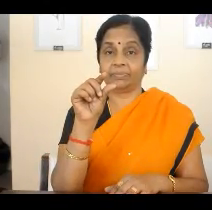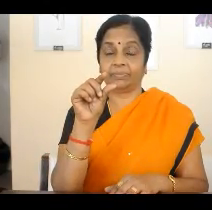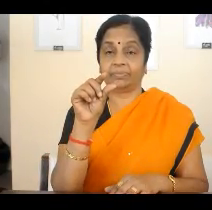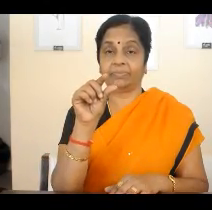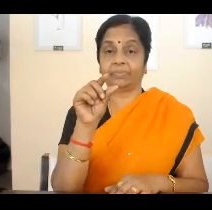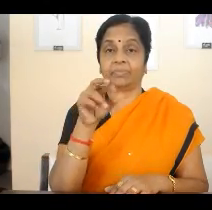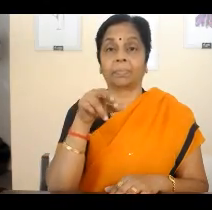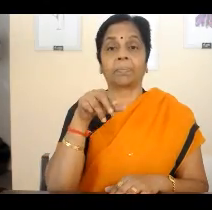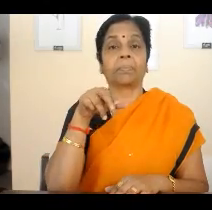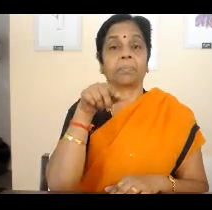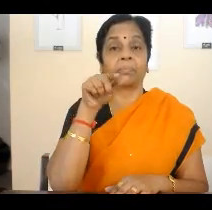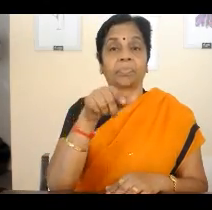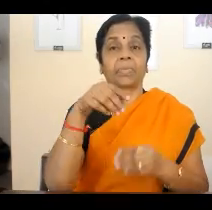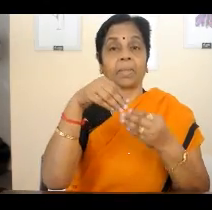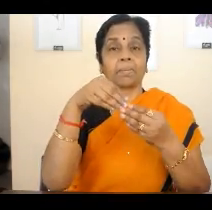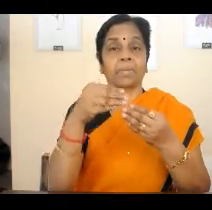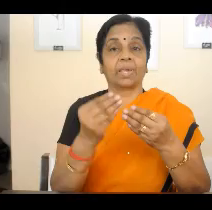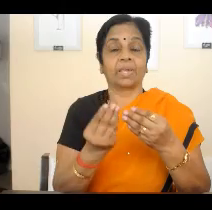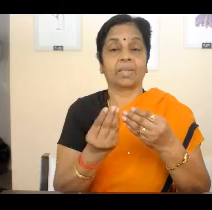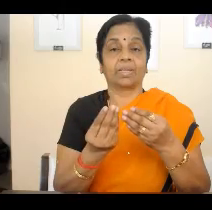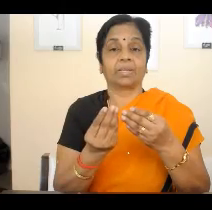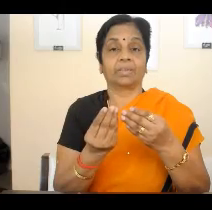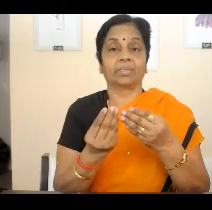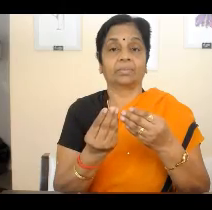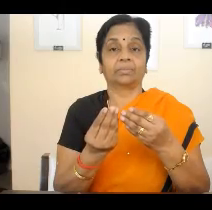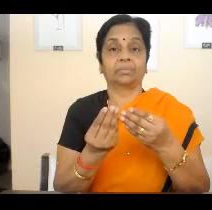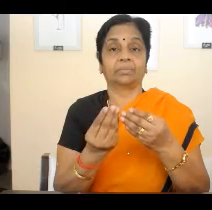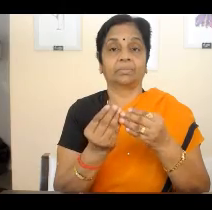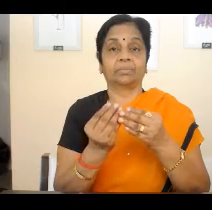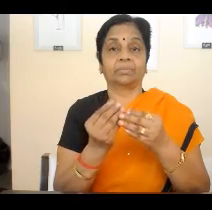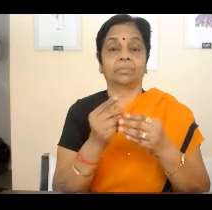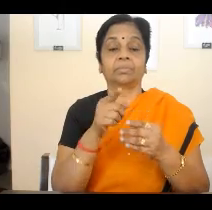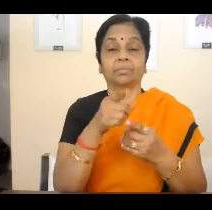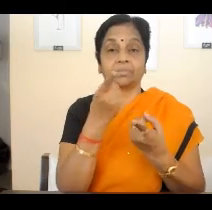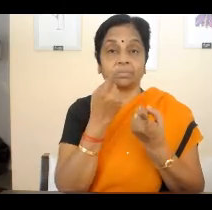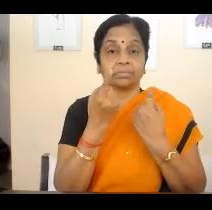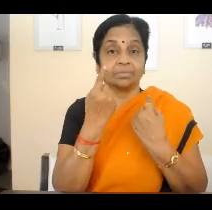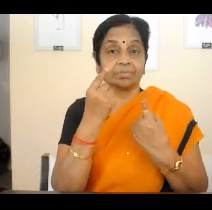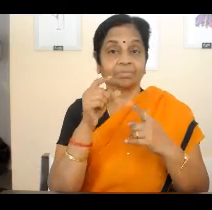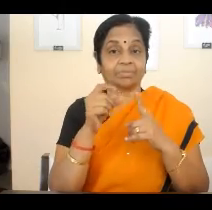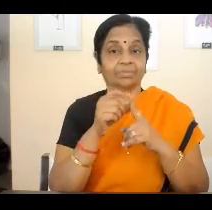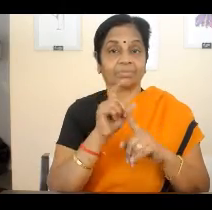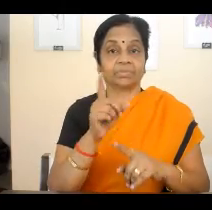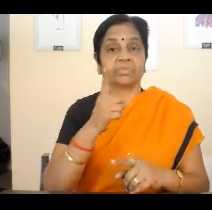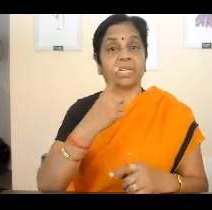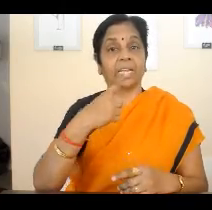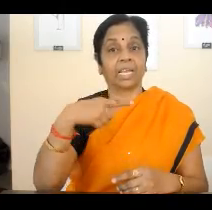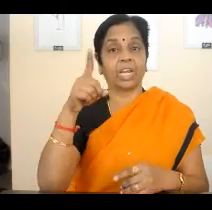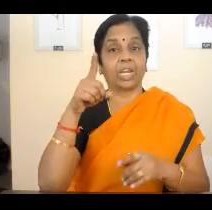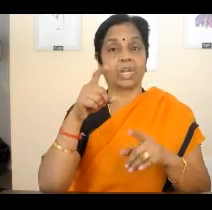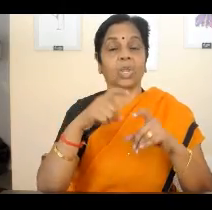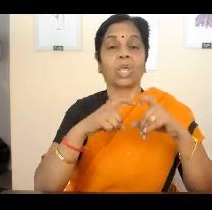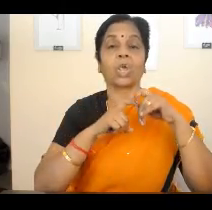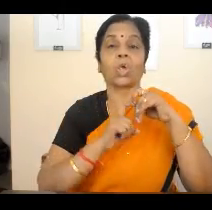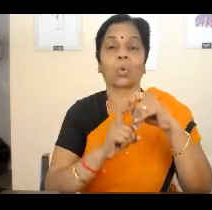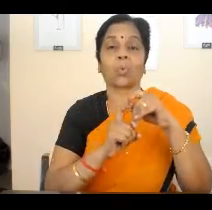means that the bill does not recognize the right to equality of